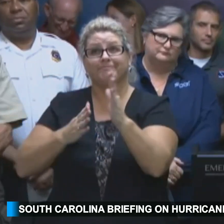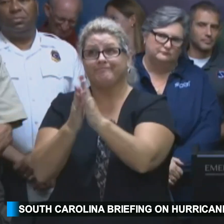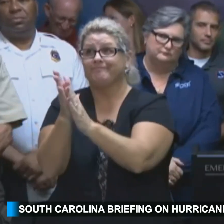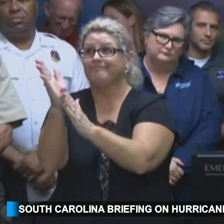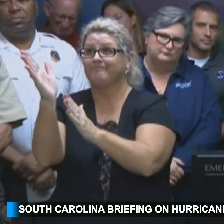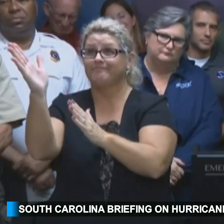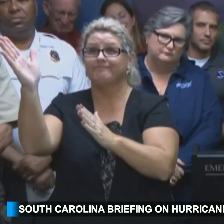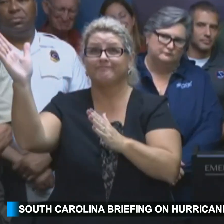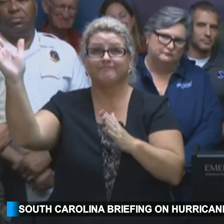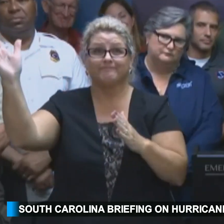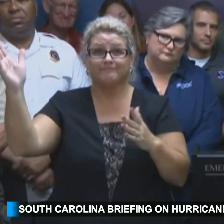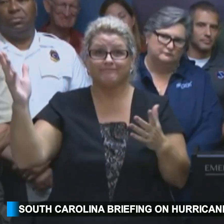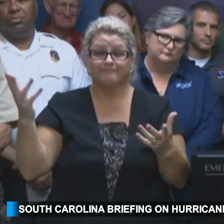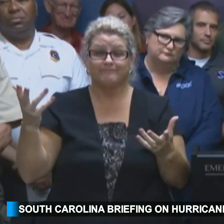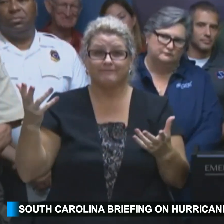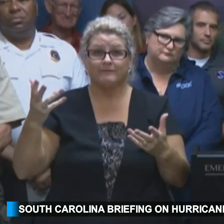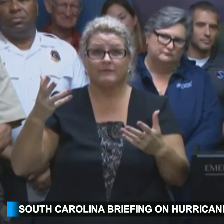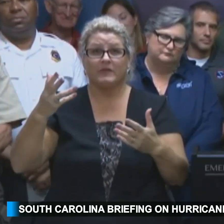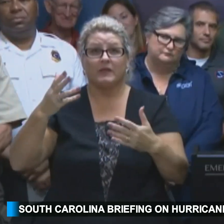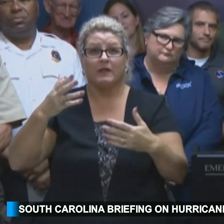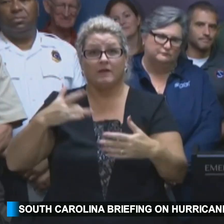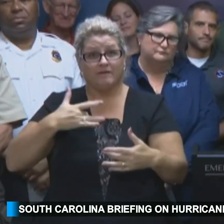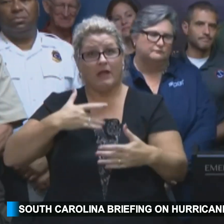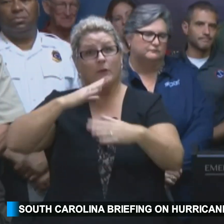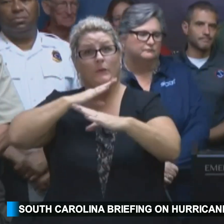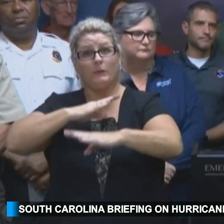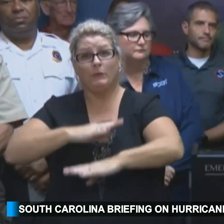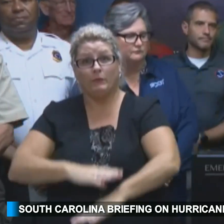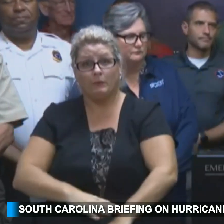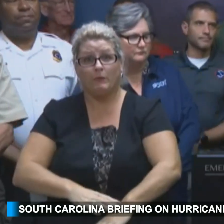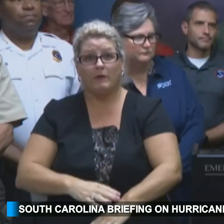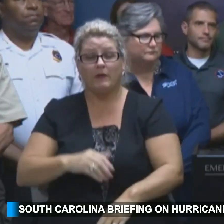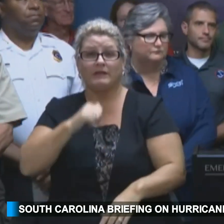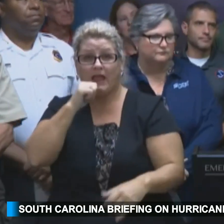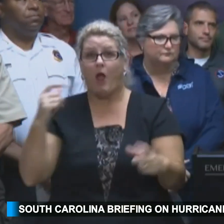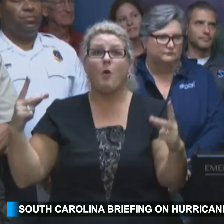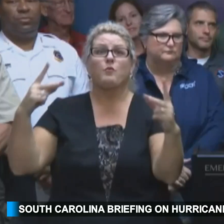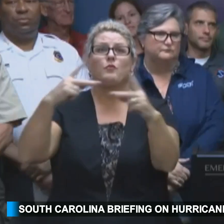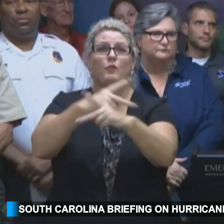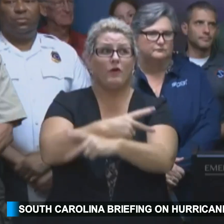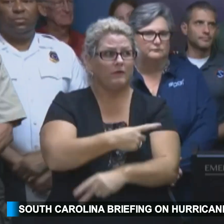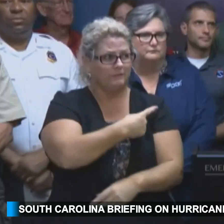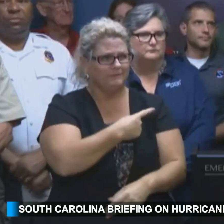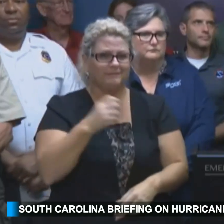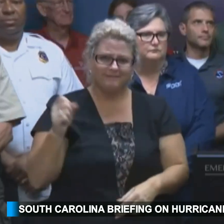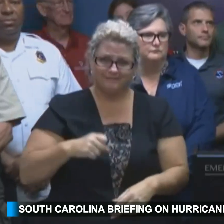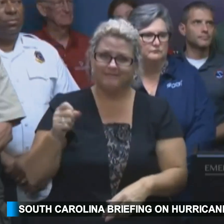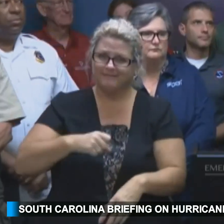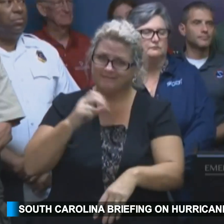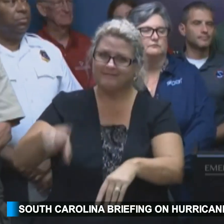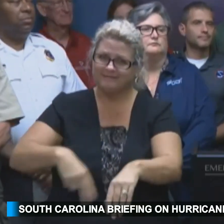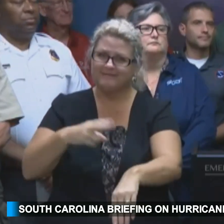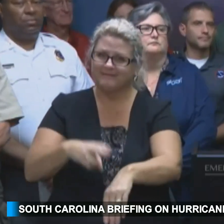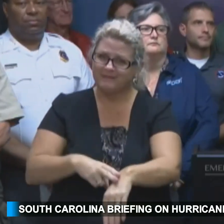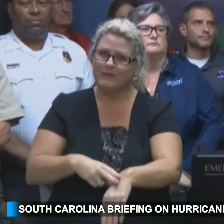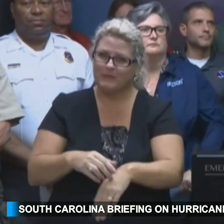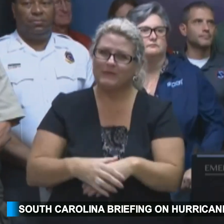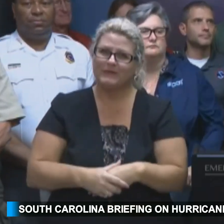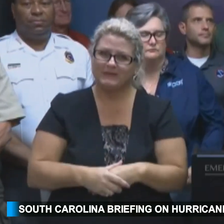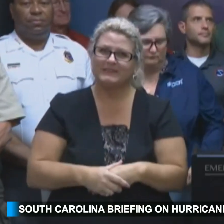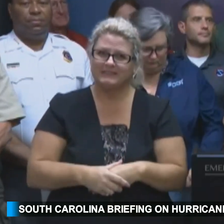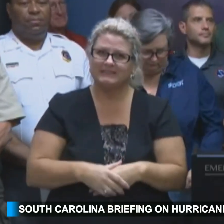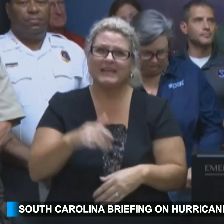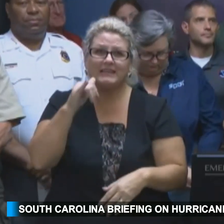there any relief that it hasn't been worse than it is? Yes. We were, this